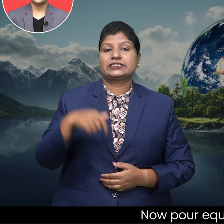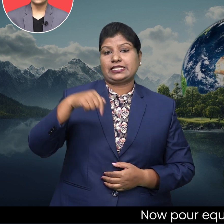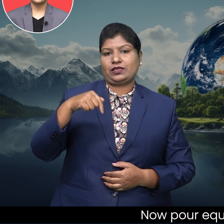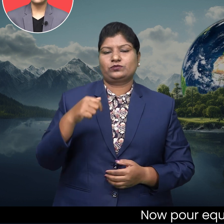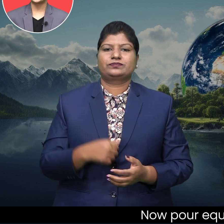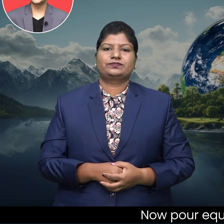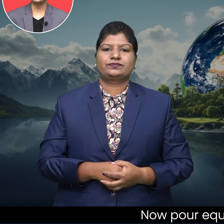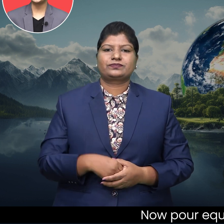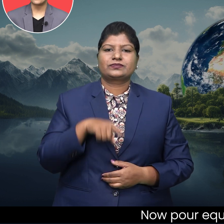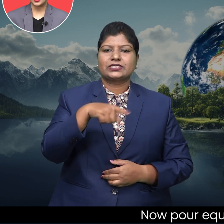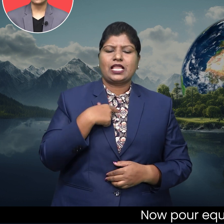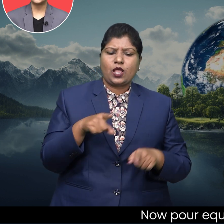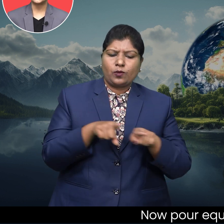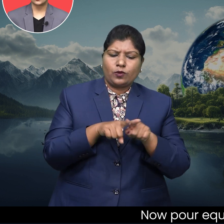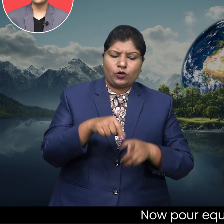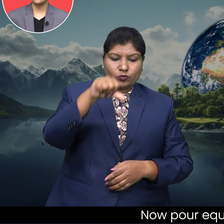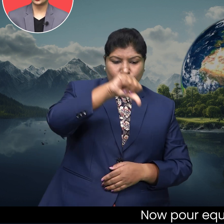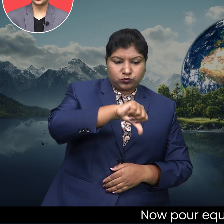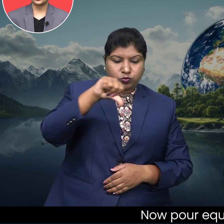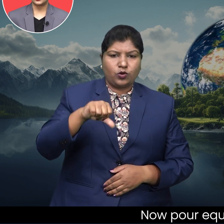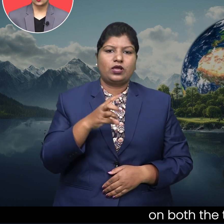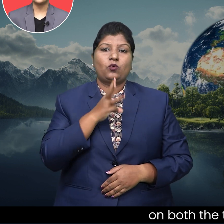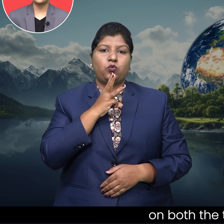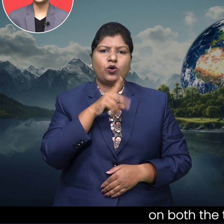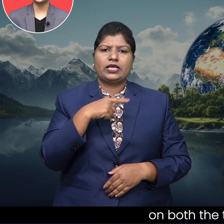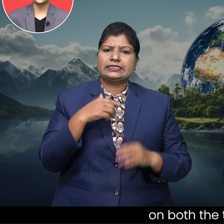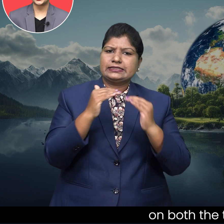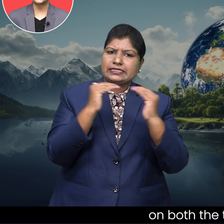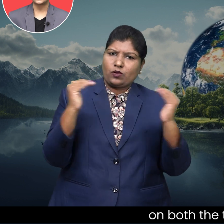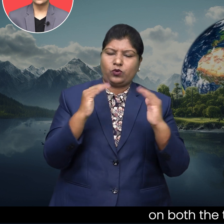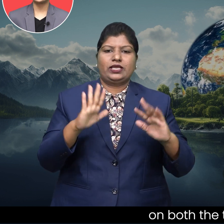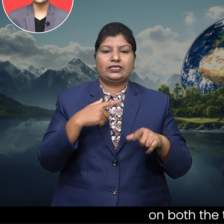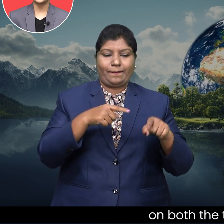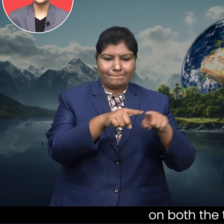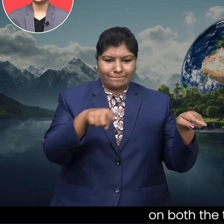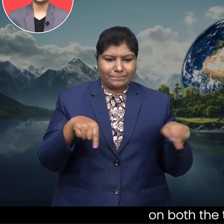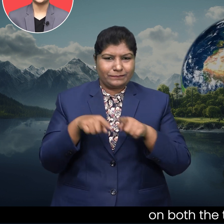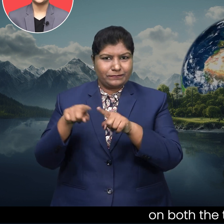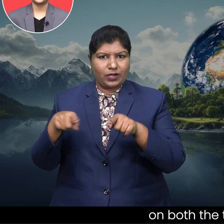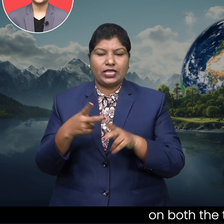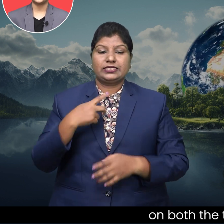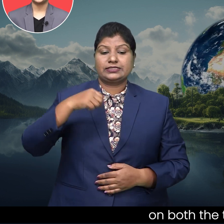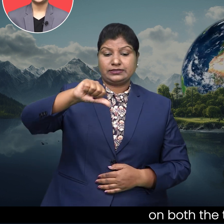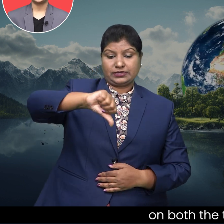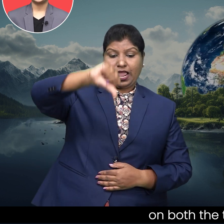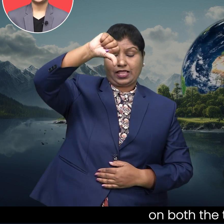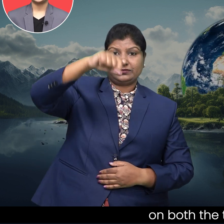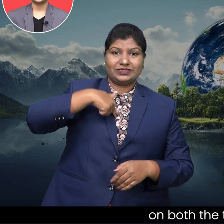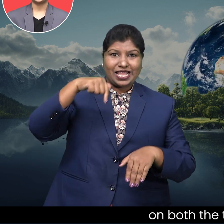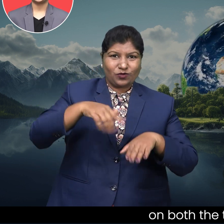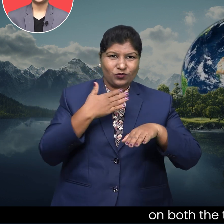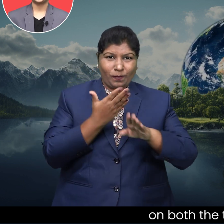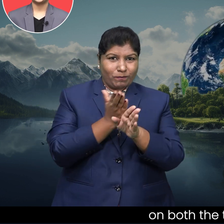Now, pour equal amounts of water on both the trays from a height.